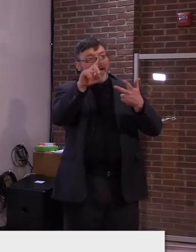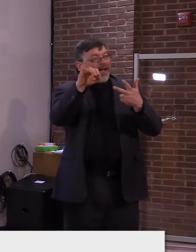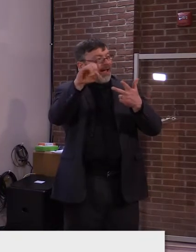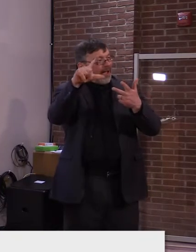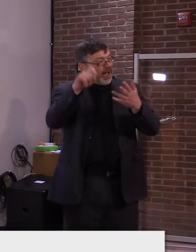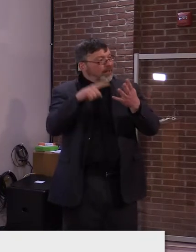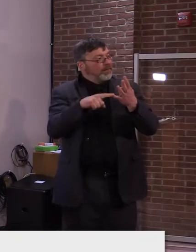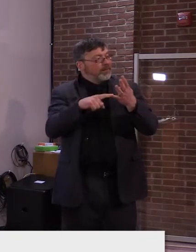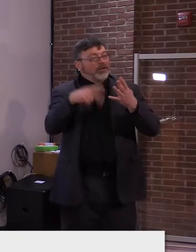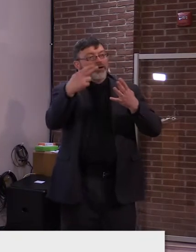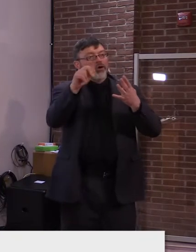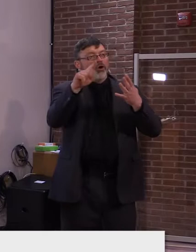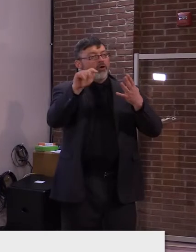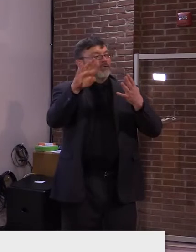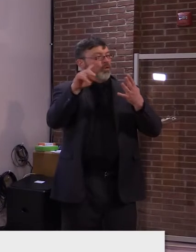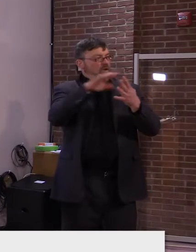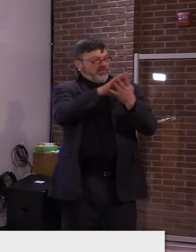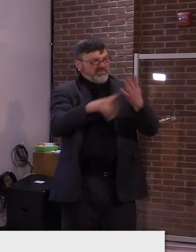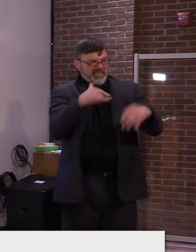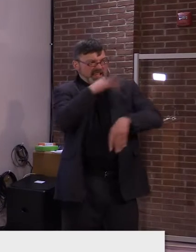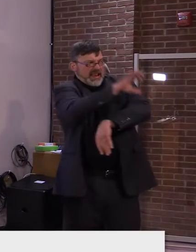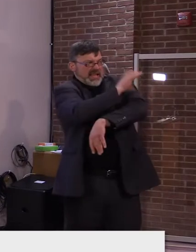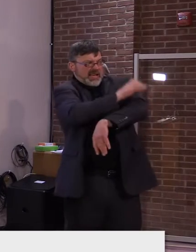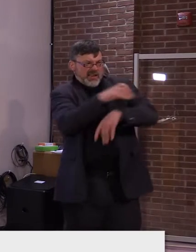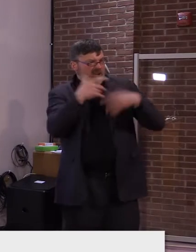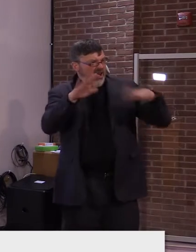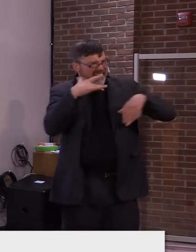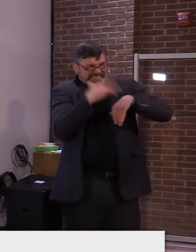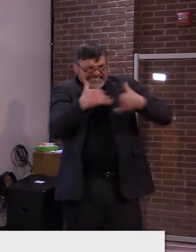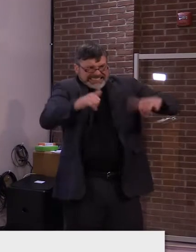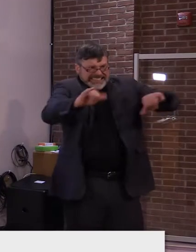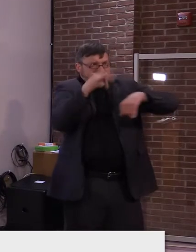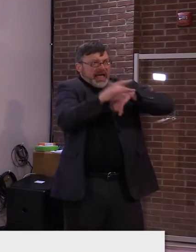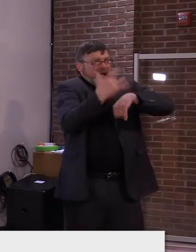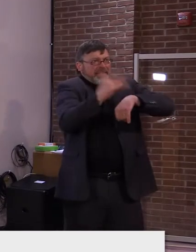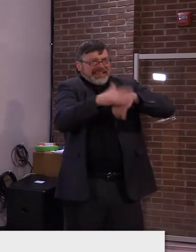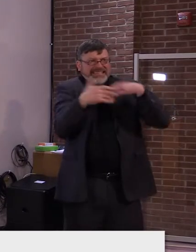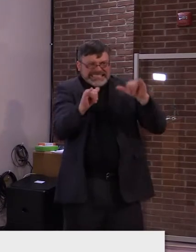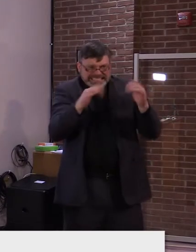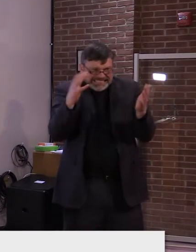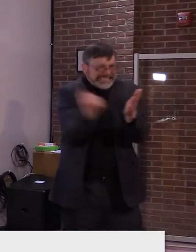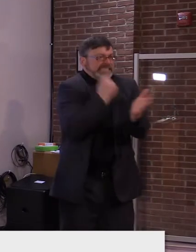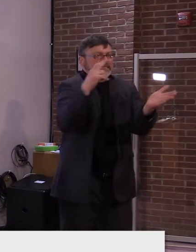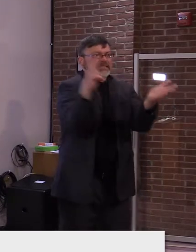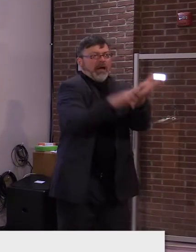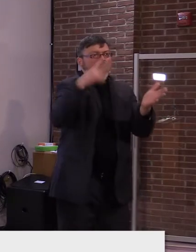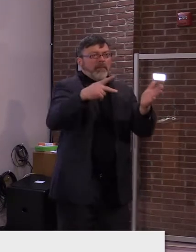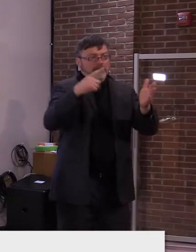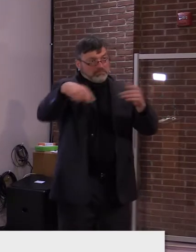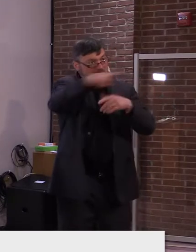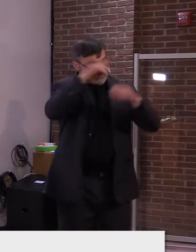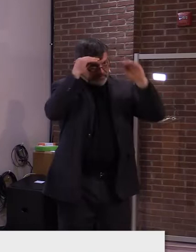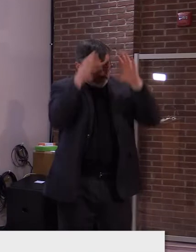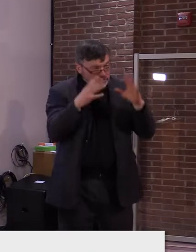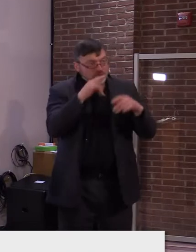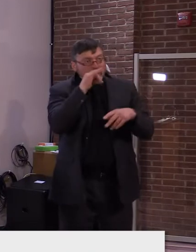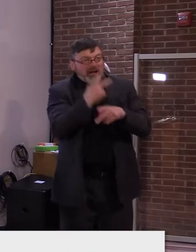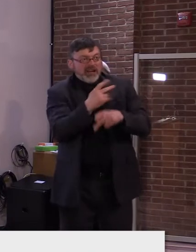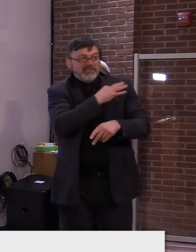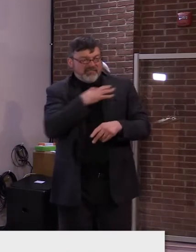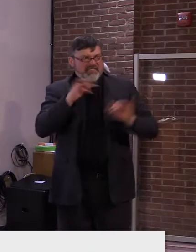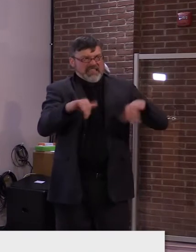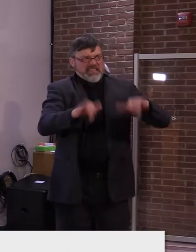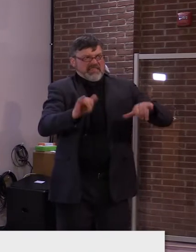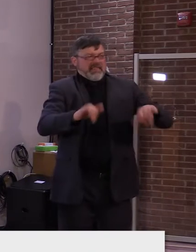I just want to mention on our community vaccination clinics, next week we'll have 91 open clinics located across